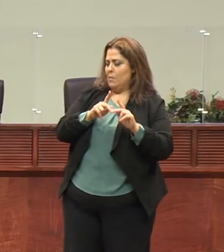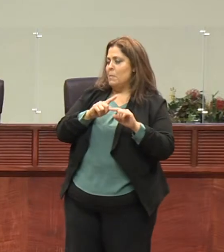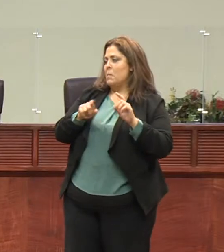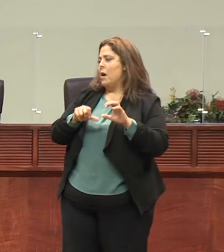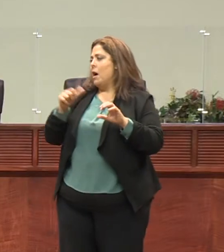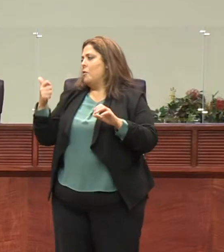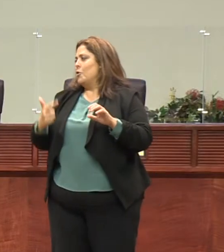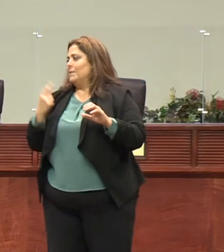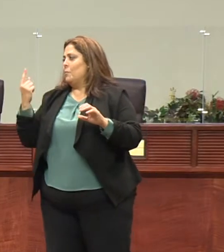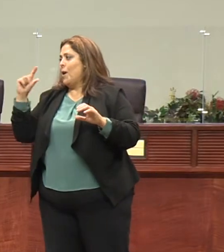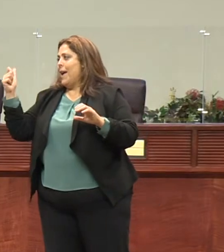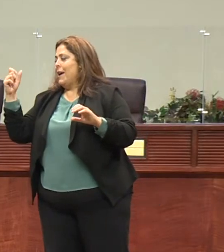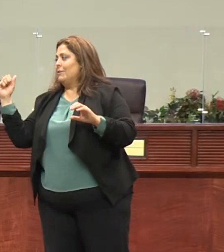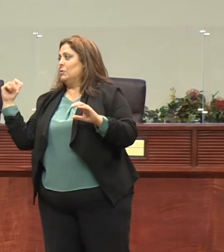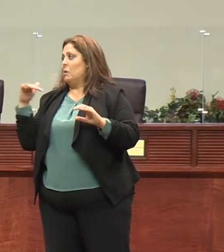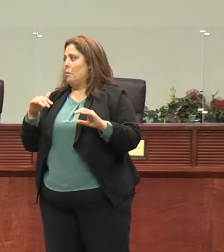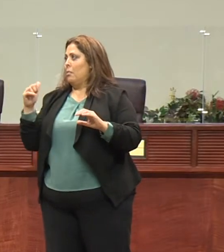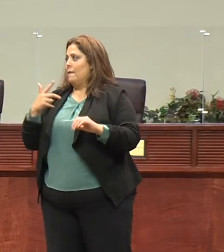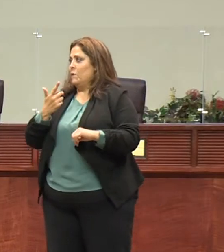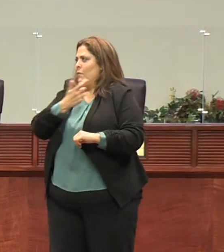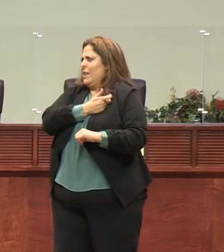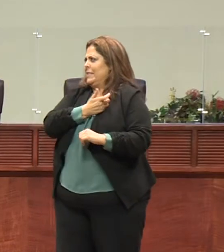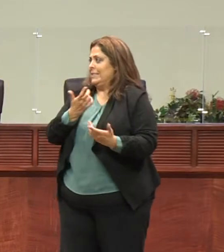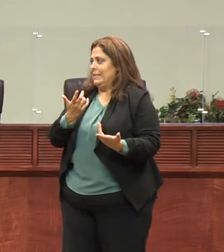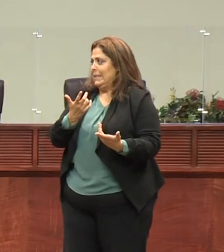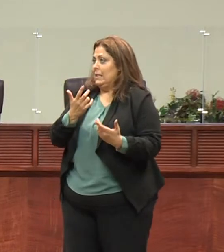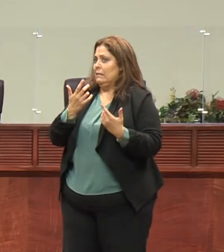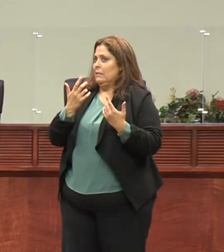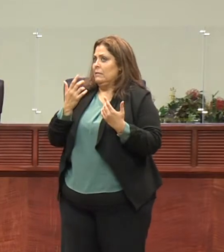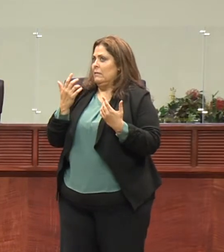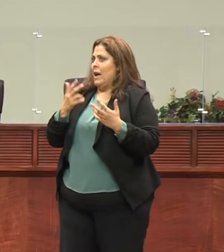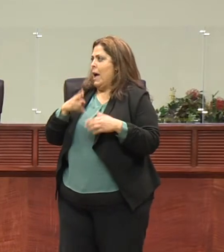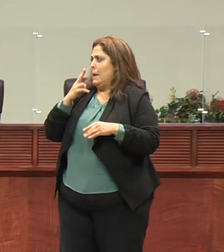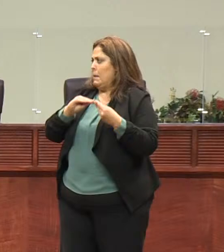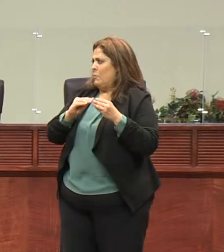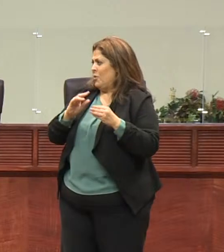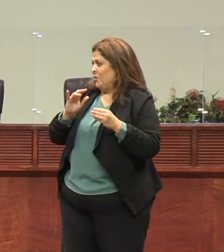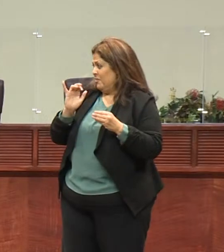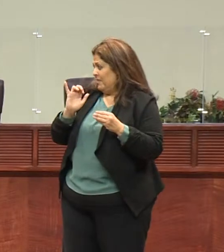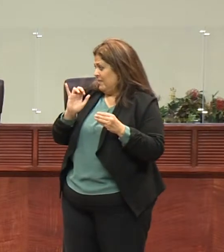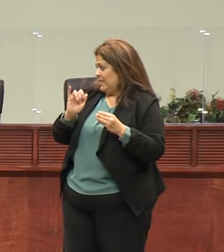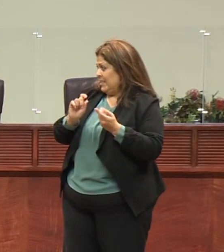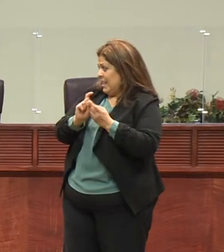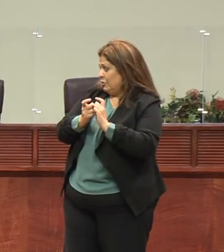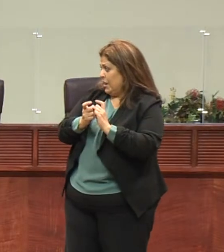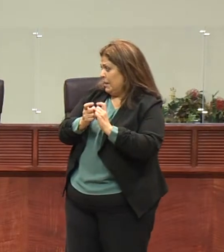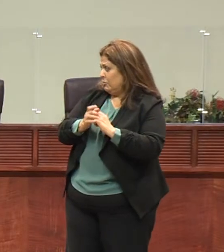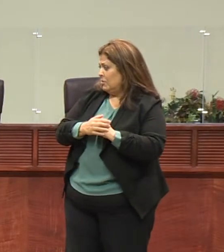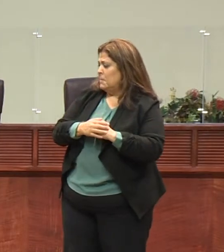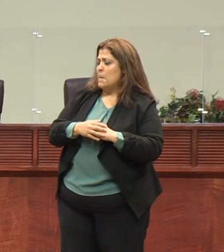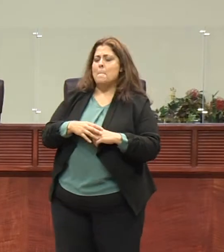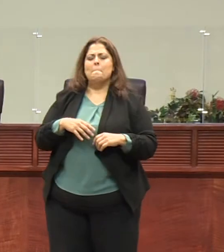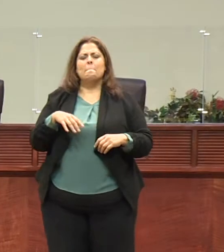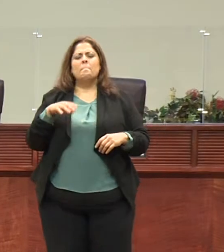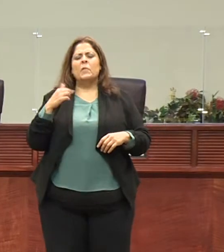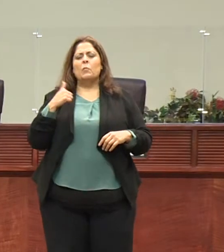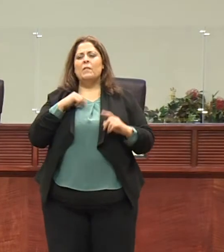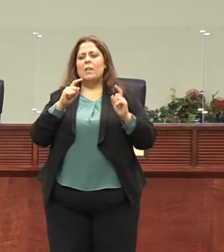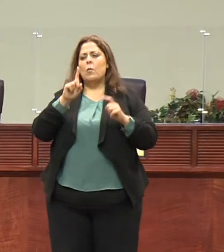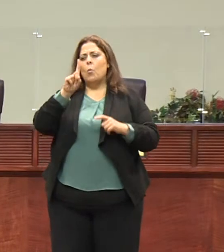recently? No, we vaccinated so the county has given more than 1.4